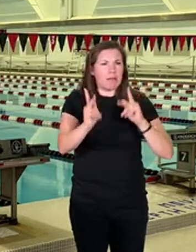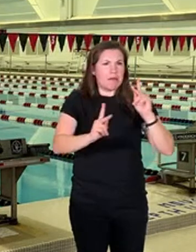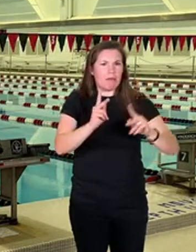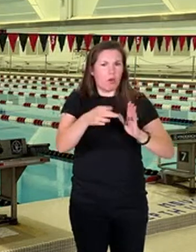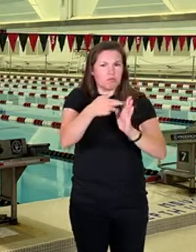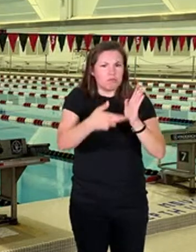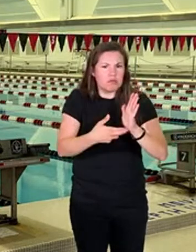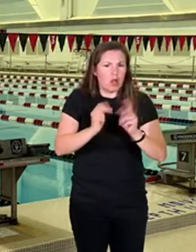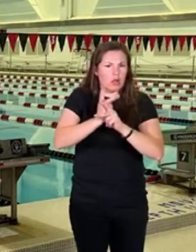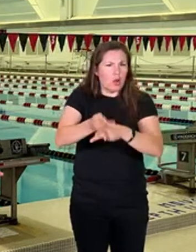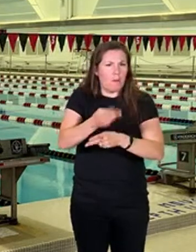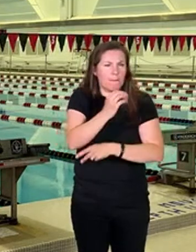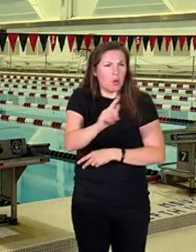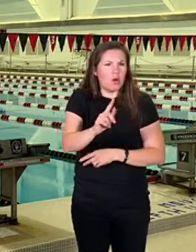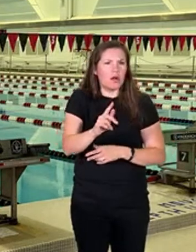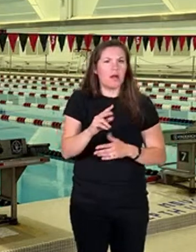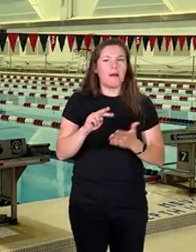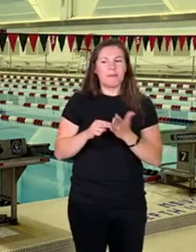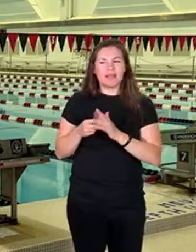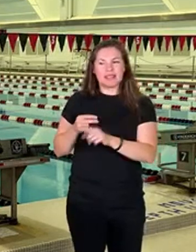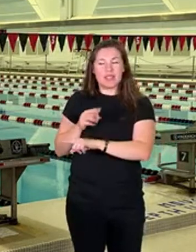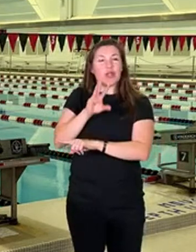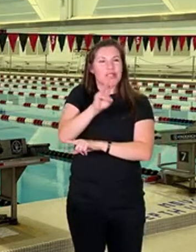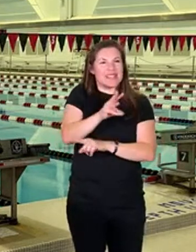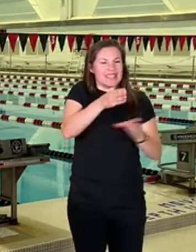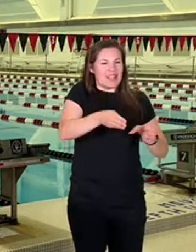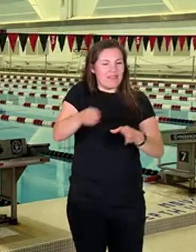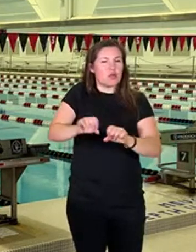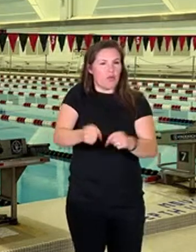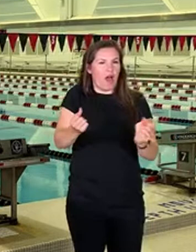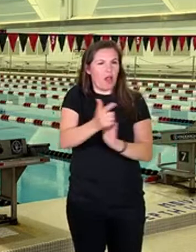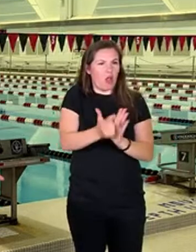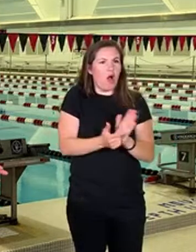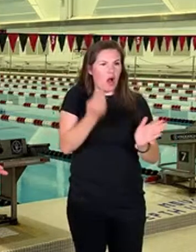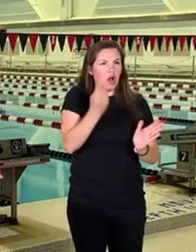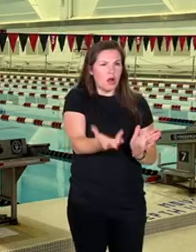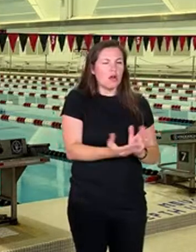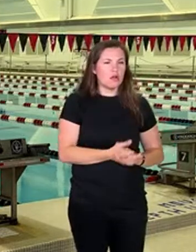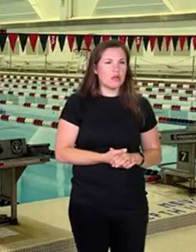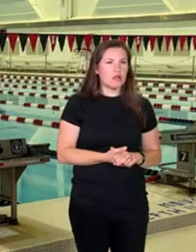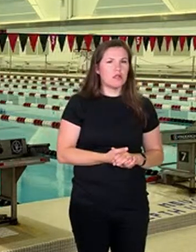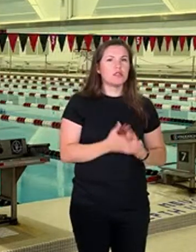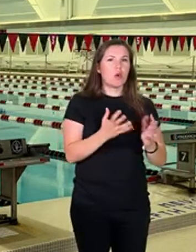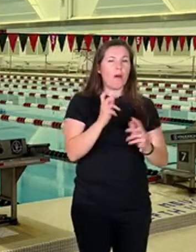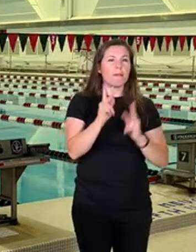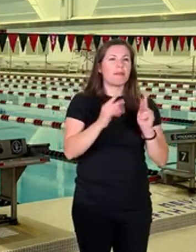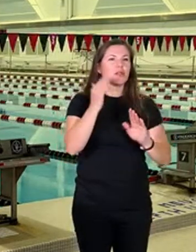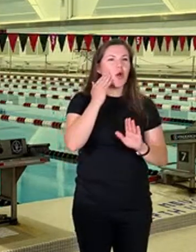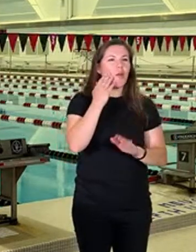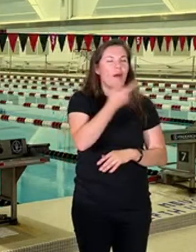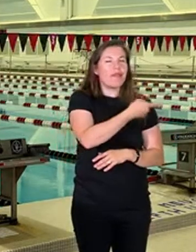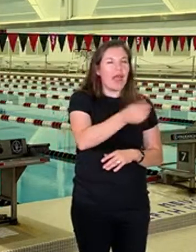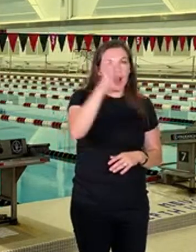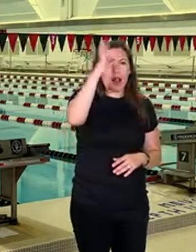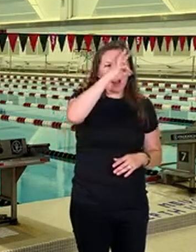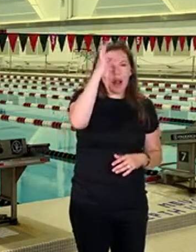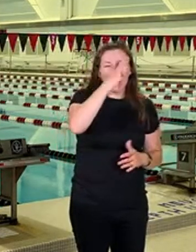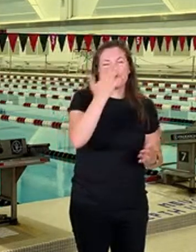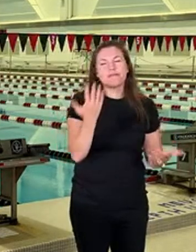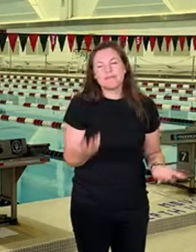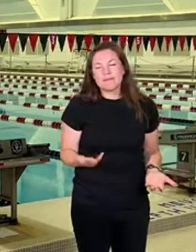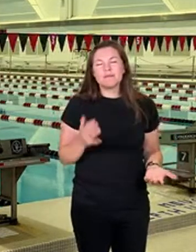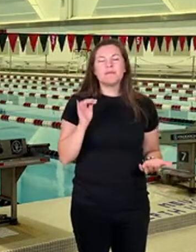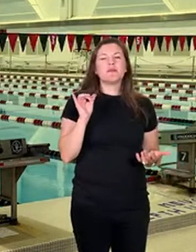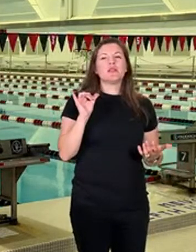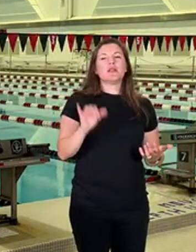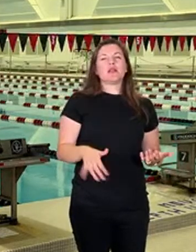Well, that means there's 6 individuals that are violating the law, and we want people to know. They probably don't even realize it. I think that's